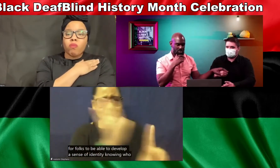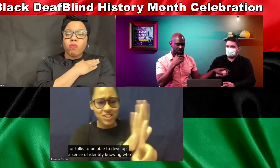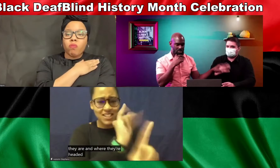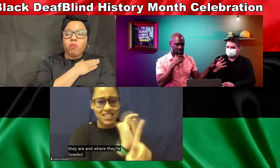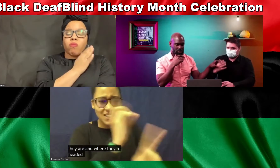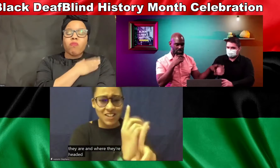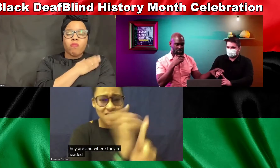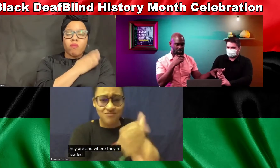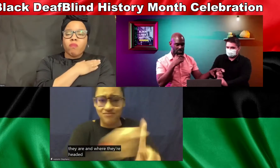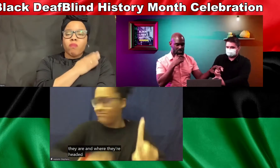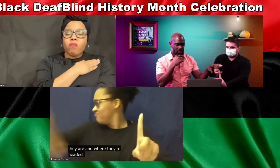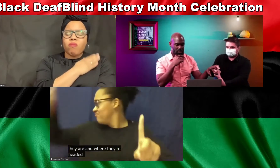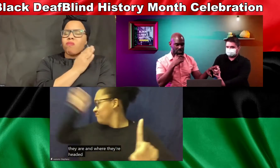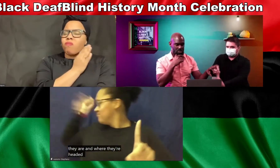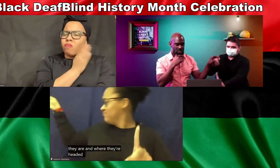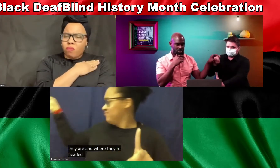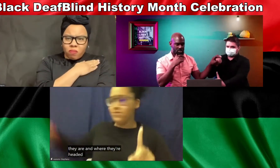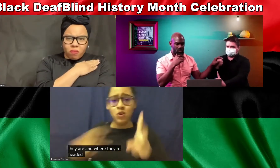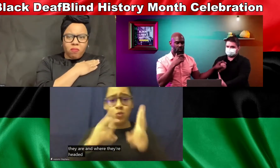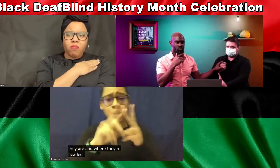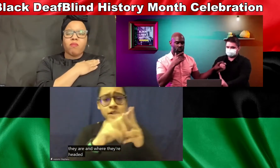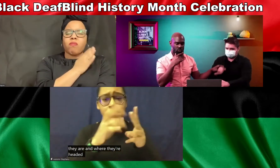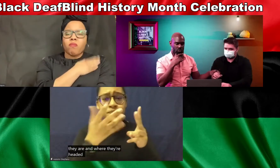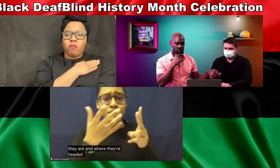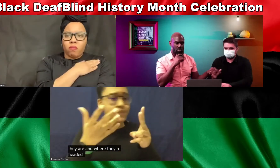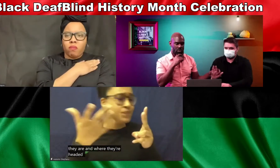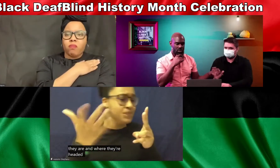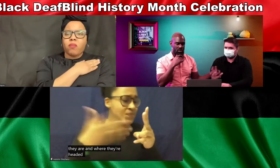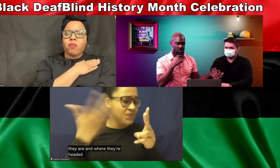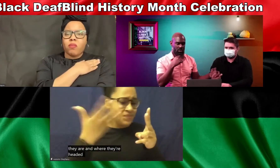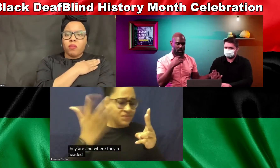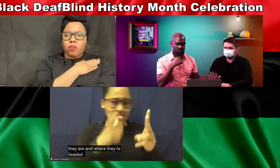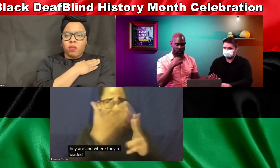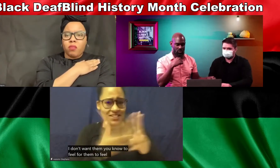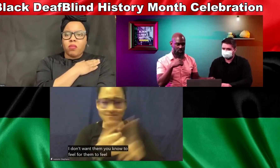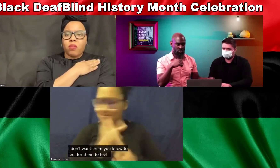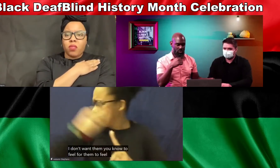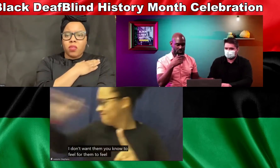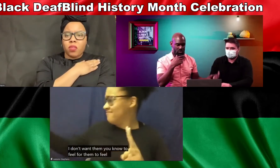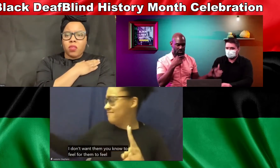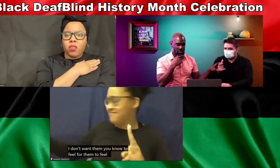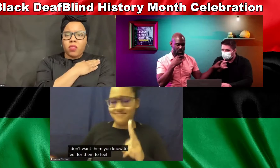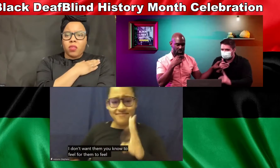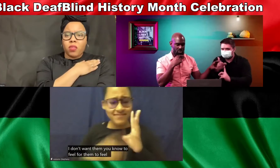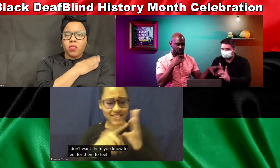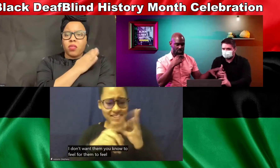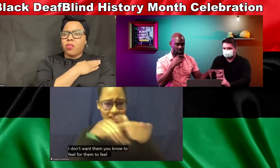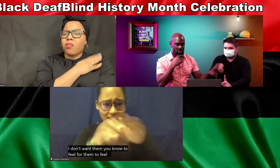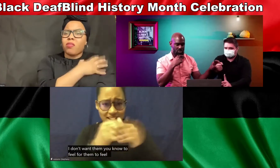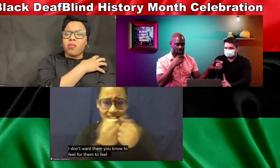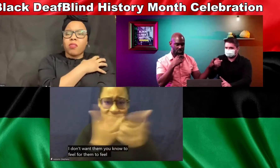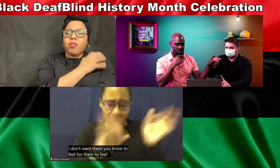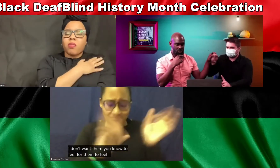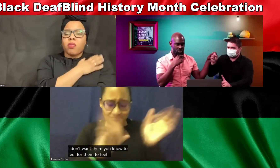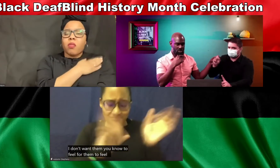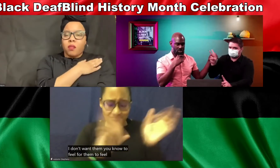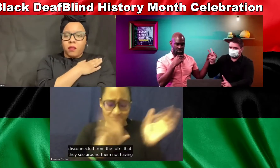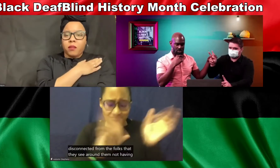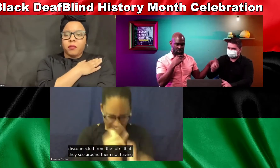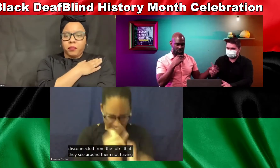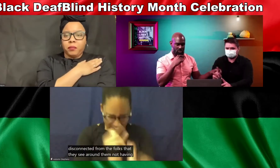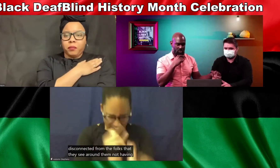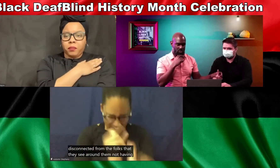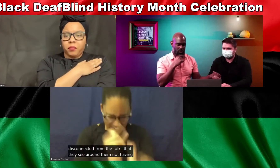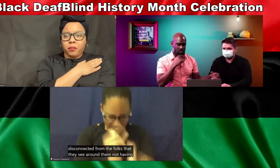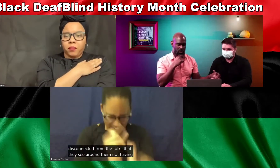And I don't want for them to feel disconnected from the folks that they see around them, not having Black deafblind people to look up to.